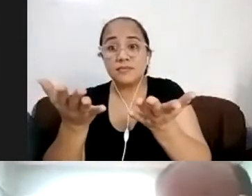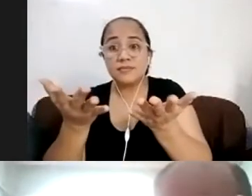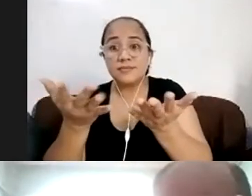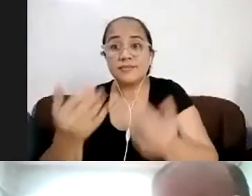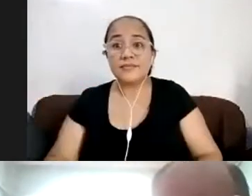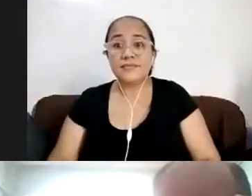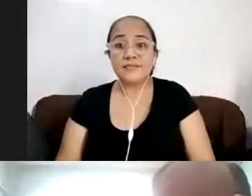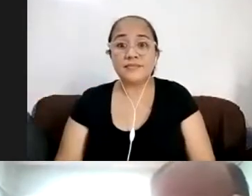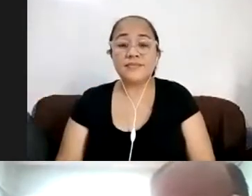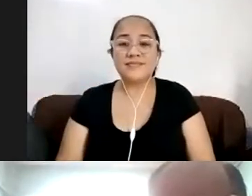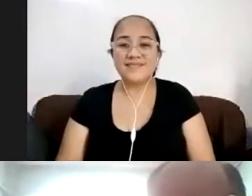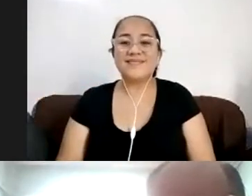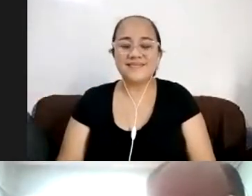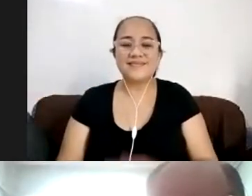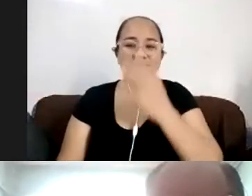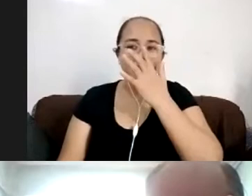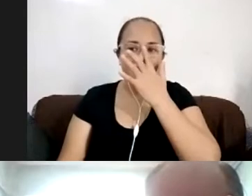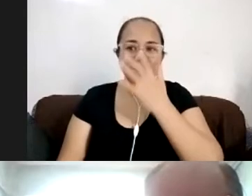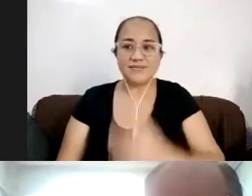I'm good, sir. Not the same.